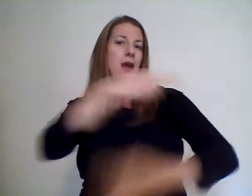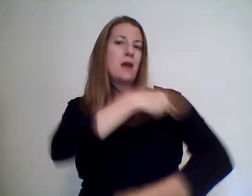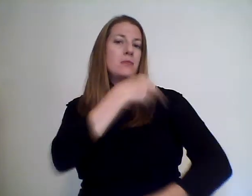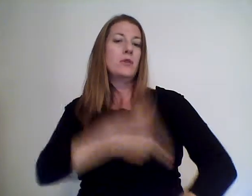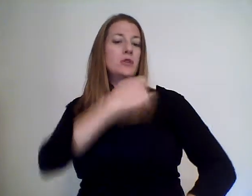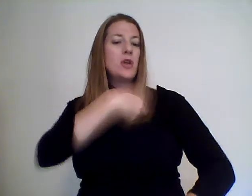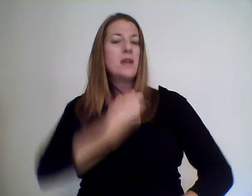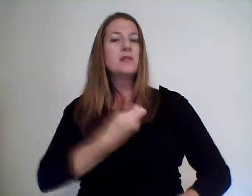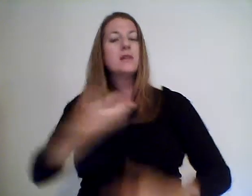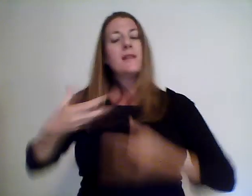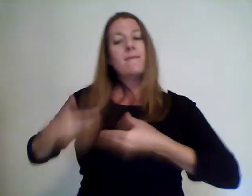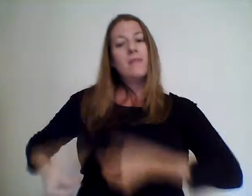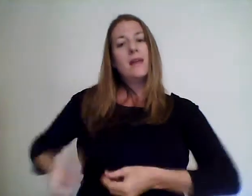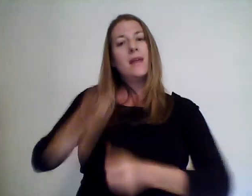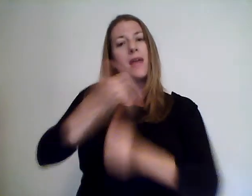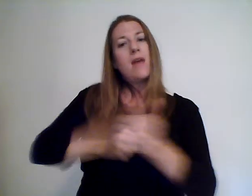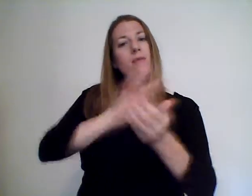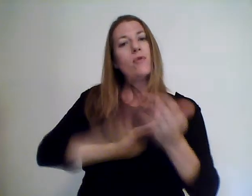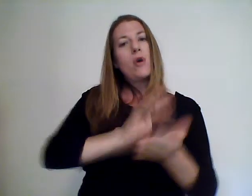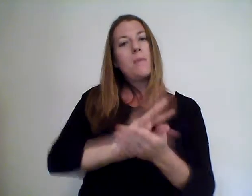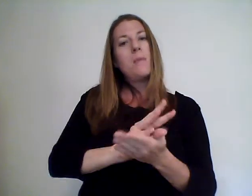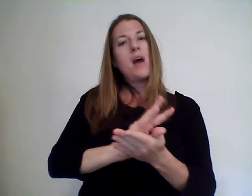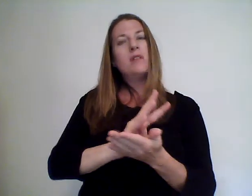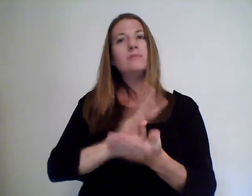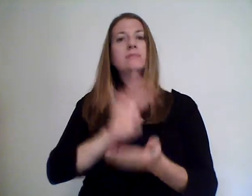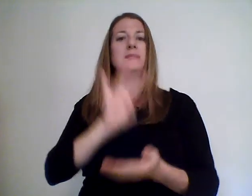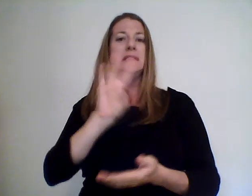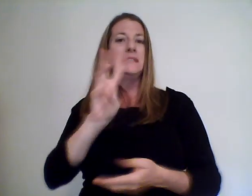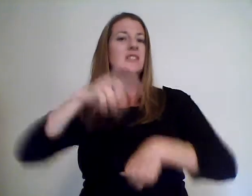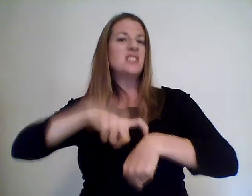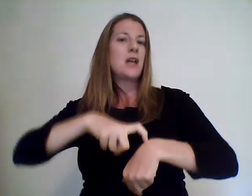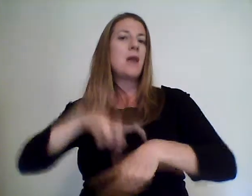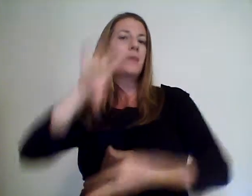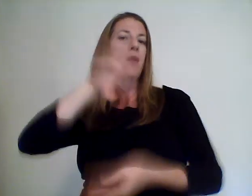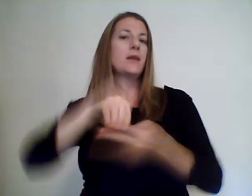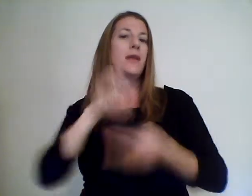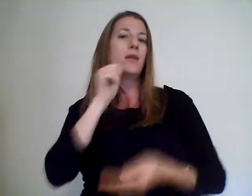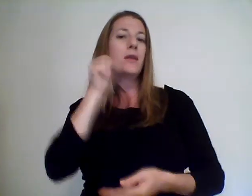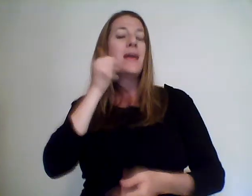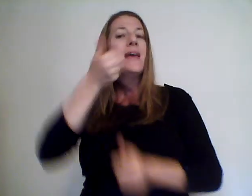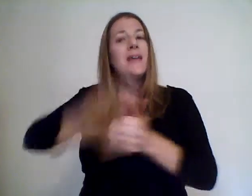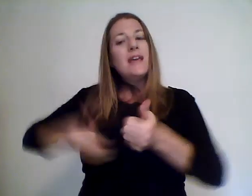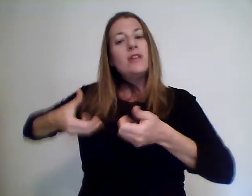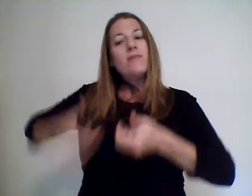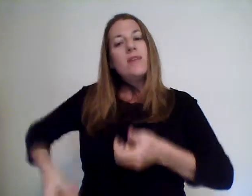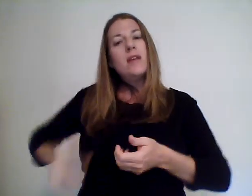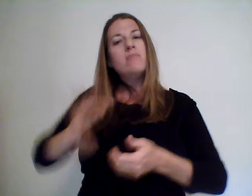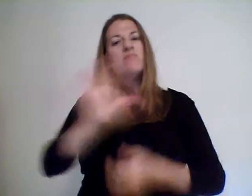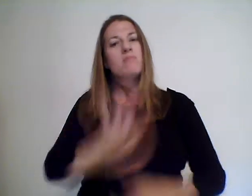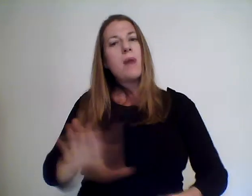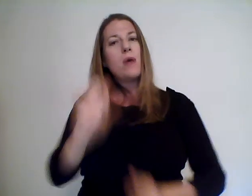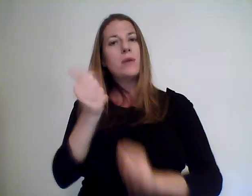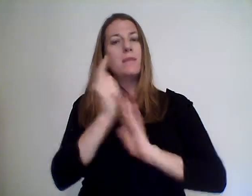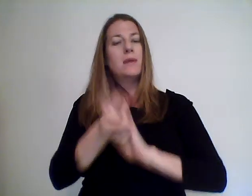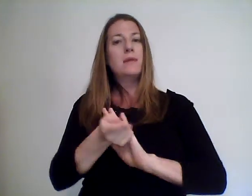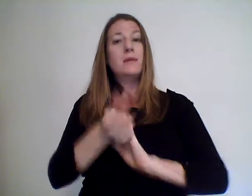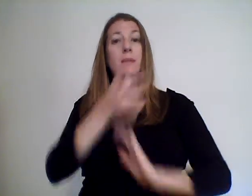every 4 hours and about 6 times yesterday. Each feed lasts approximately 10 minutes. His parents report some